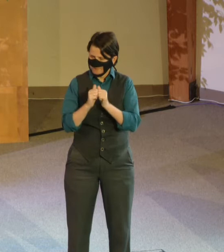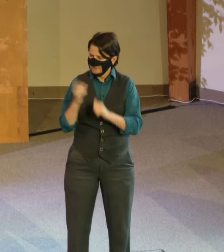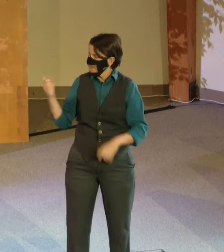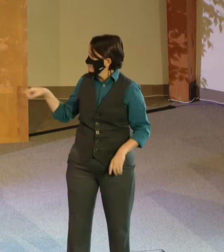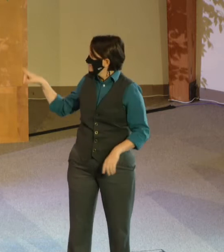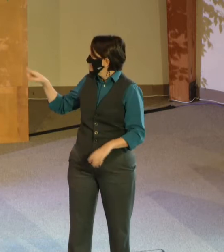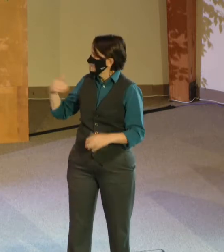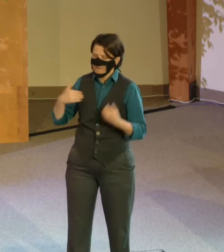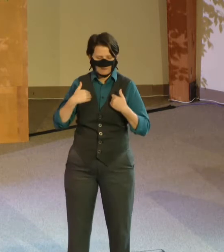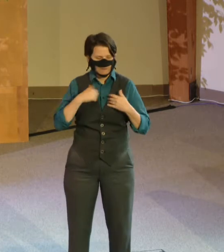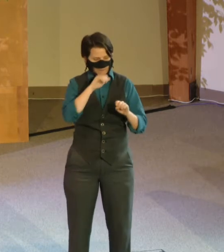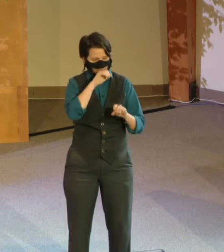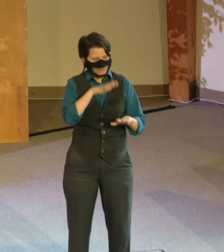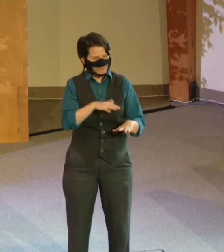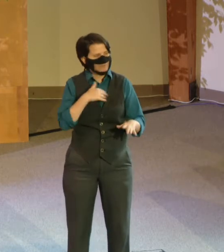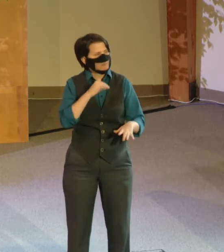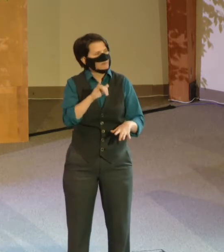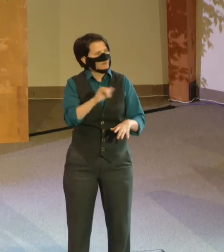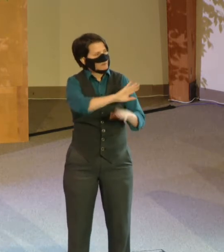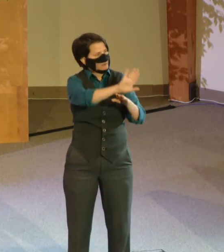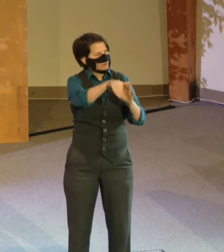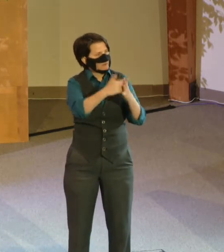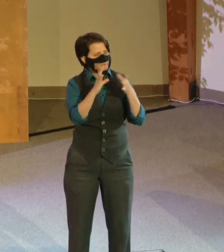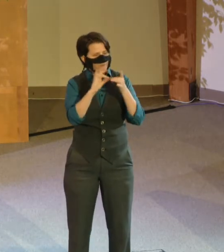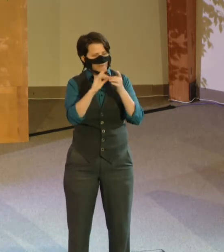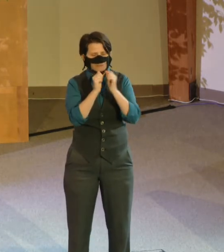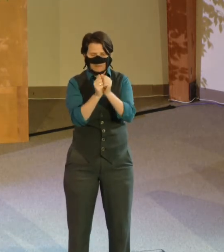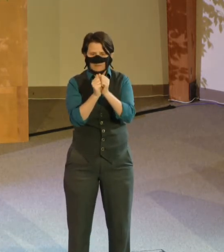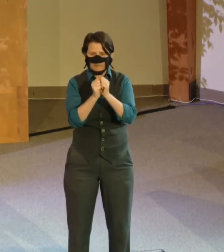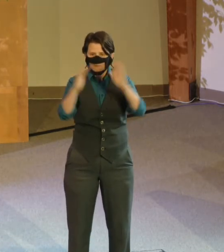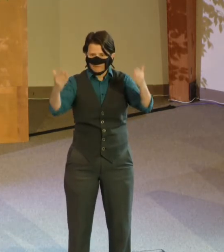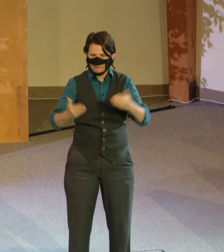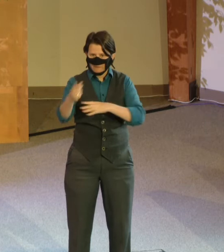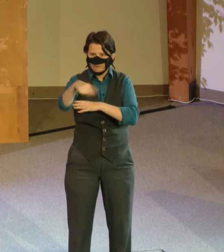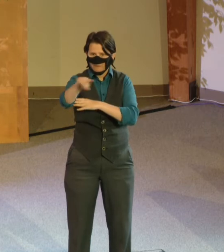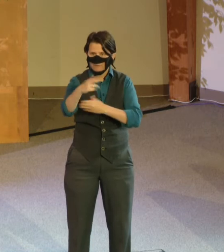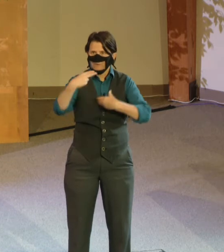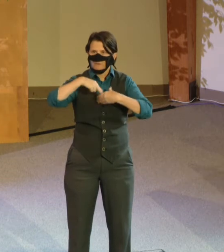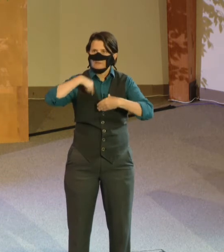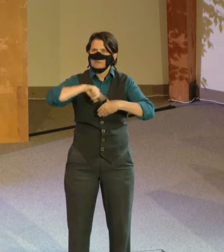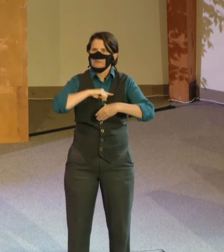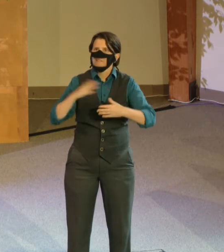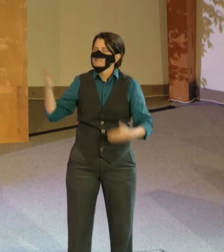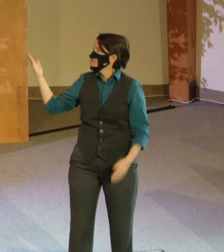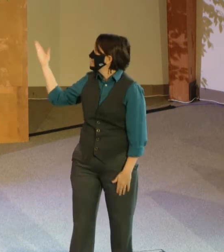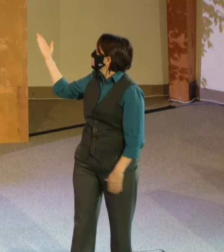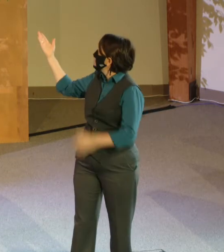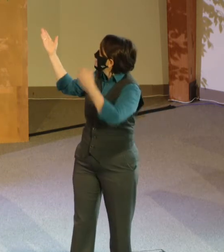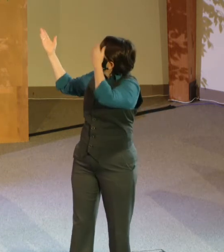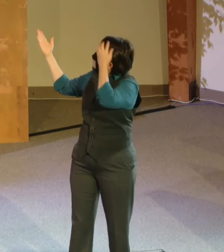blessing that we want to all speak together, so we would invite the congregation to join with me as we love on you